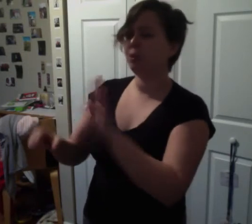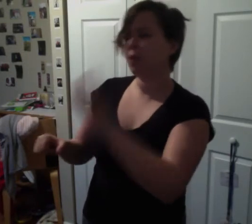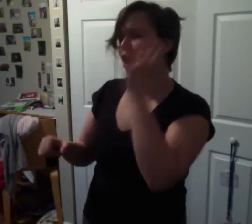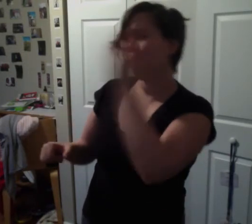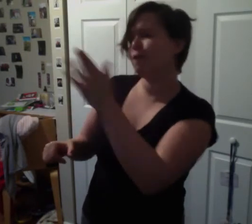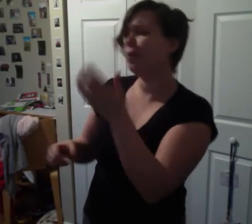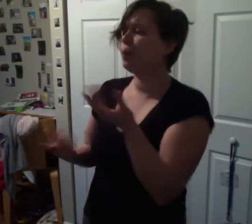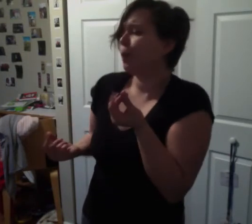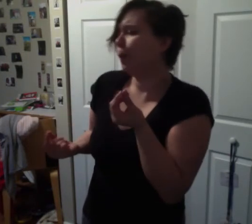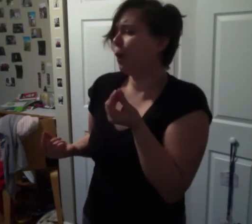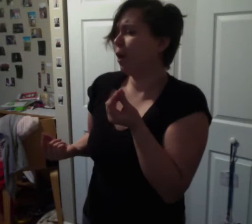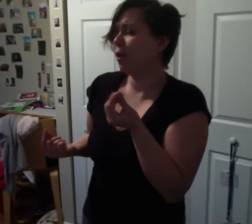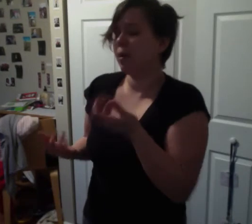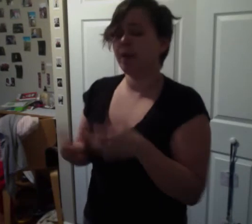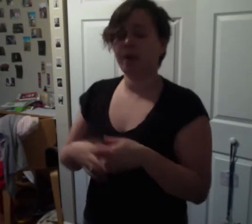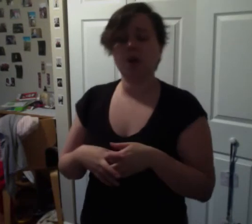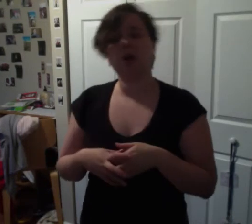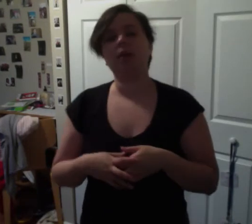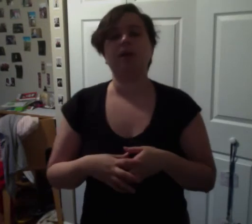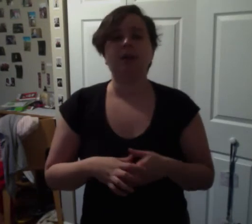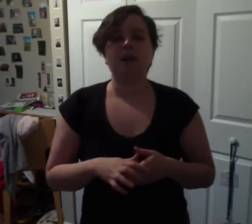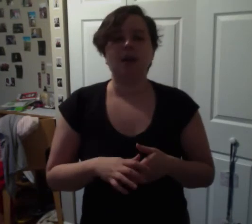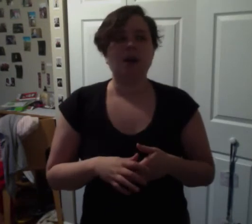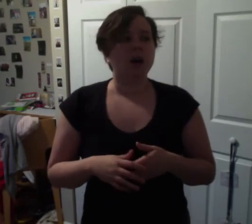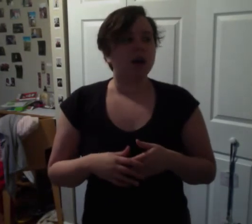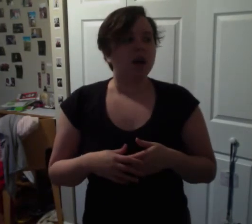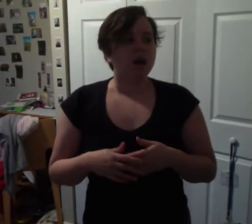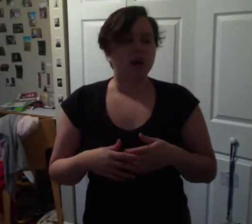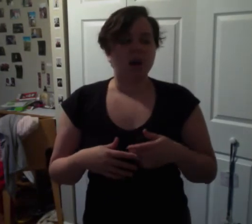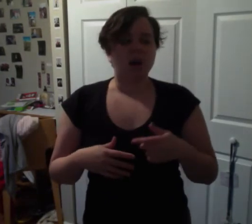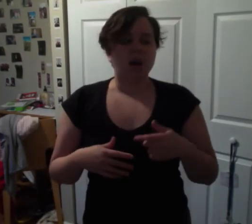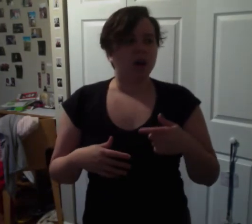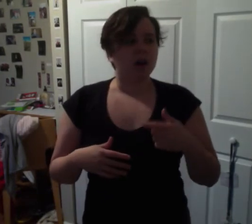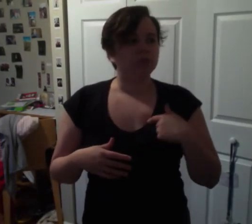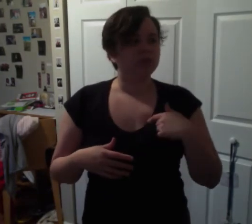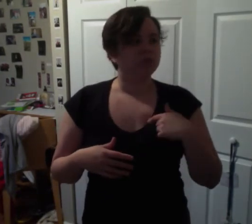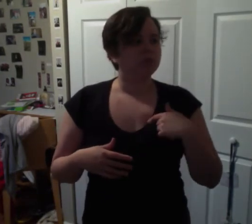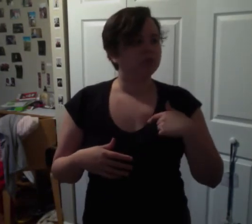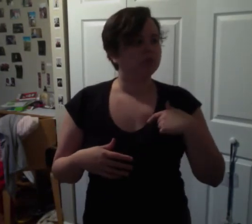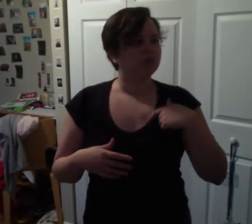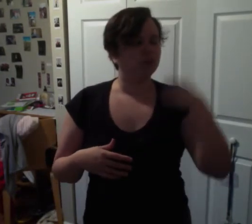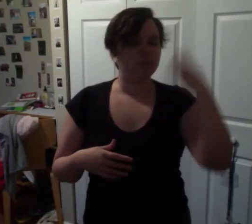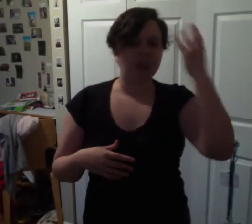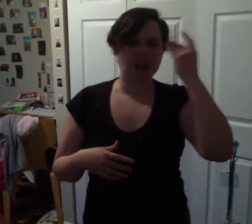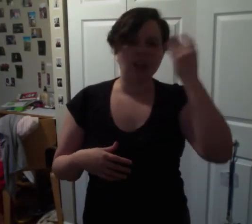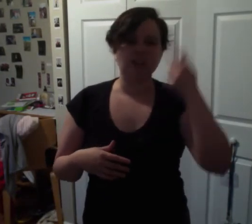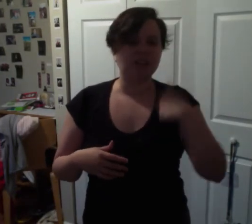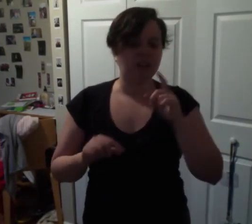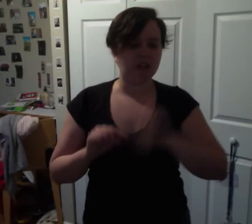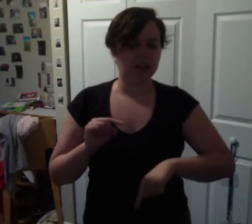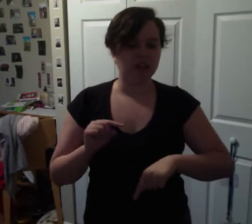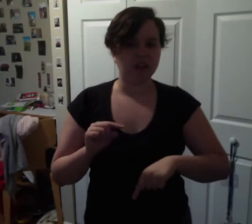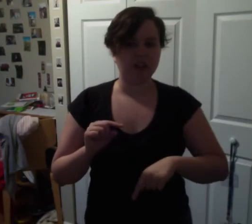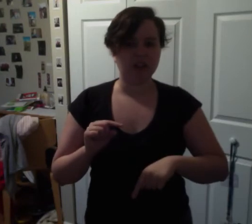And what I found was that I couldn't export myself. That what seems necessary in cities like Akron, Ohio,